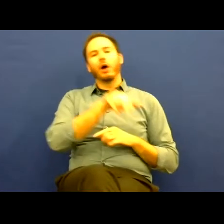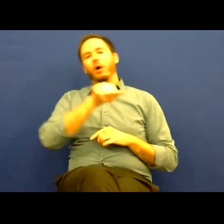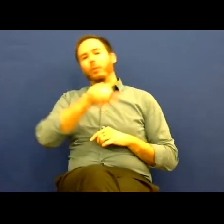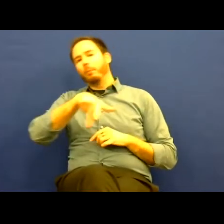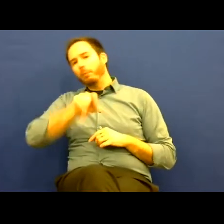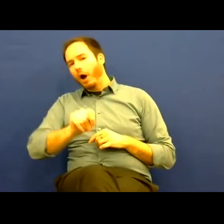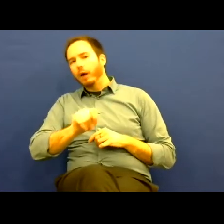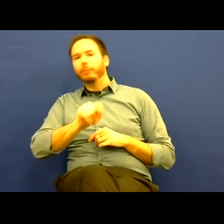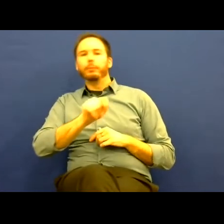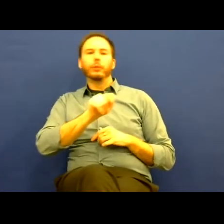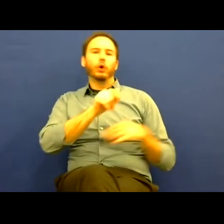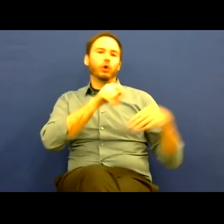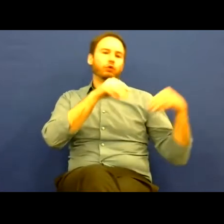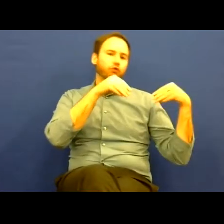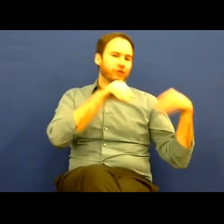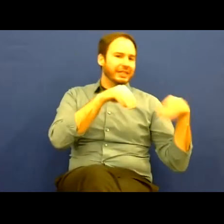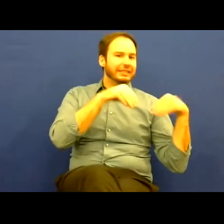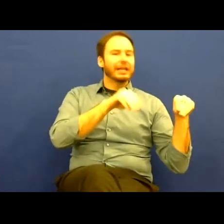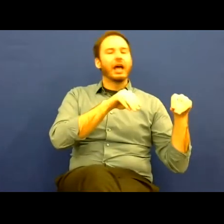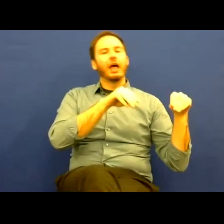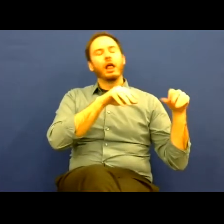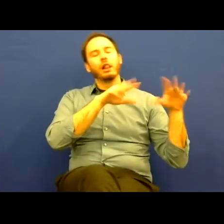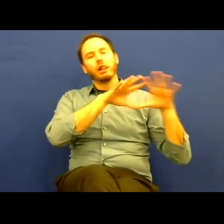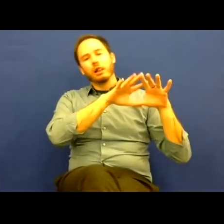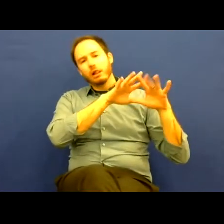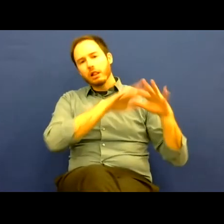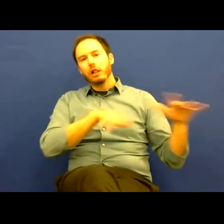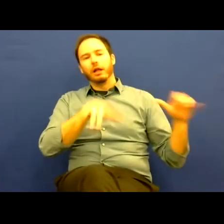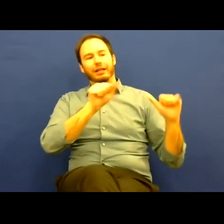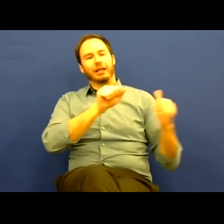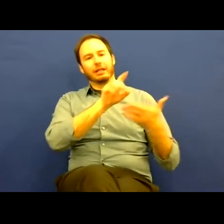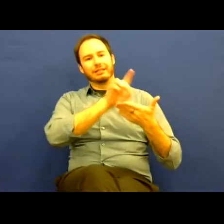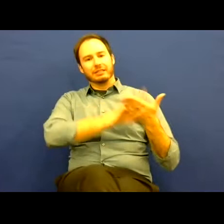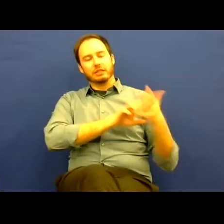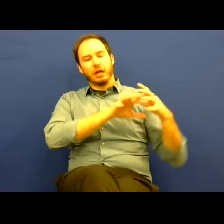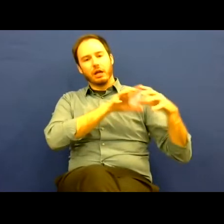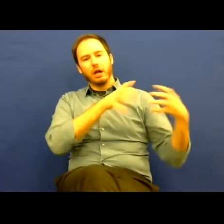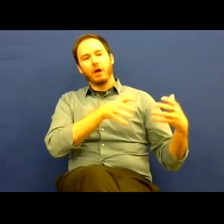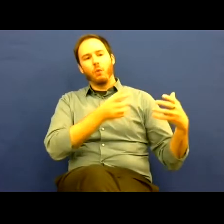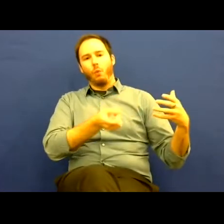apartments and retail space. It would be designed as